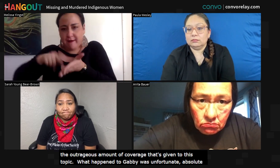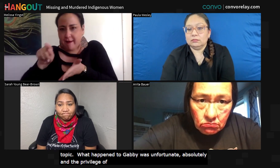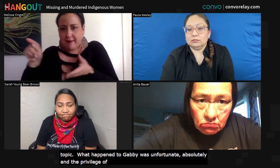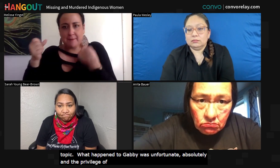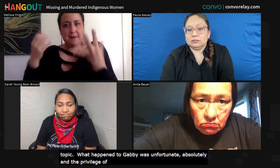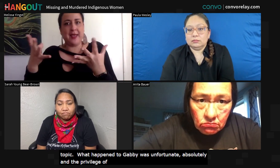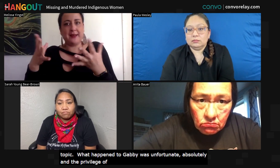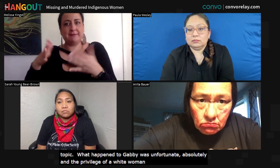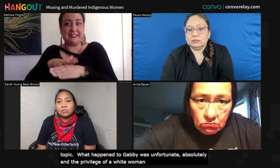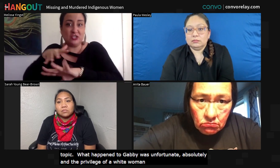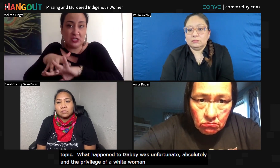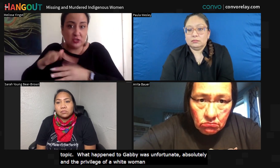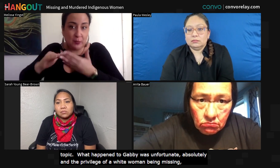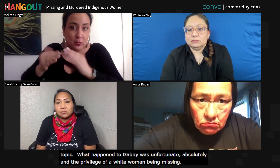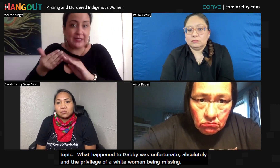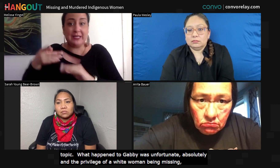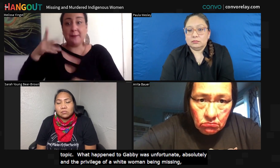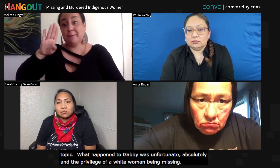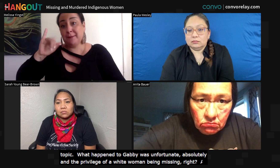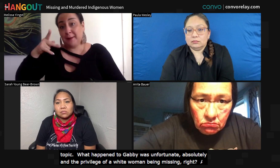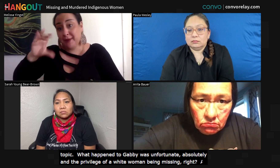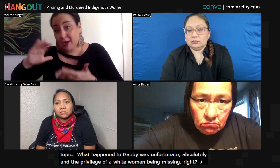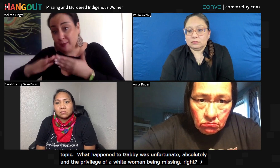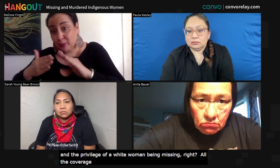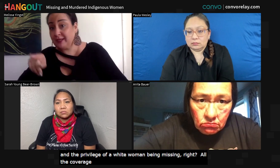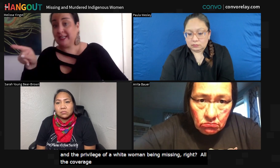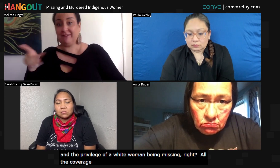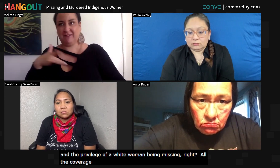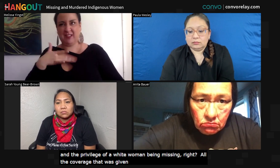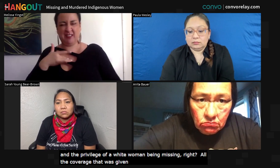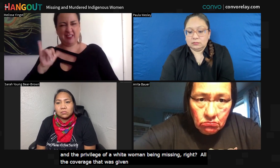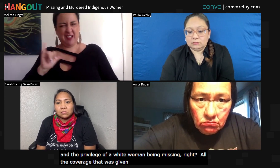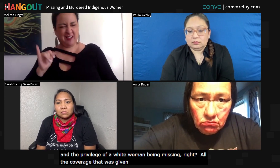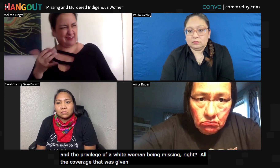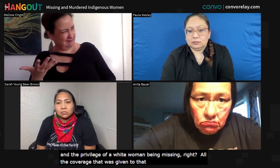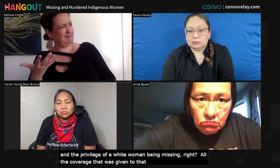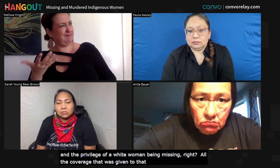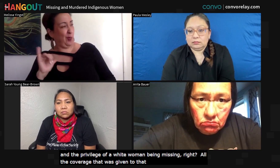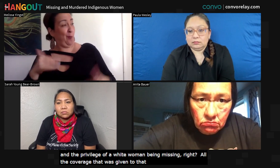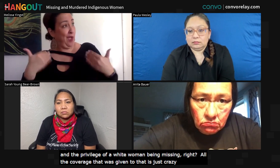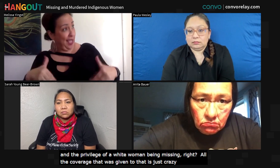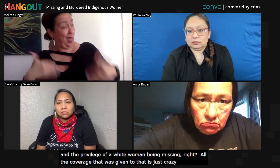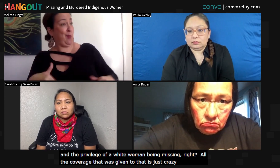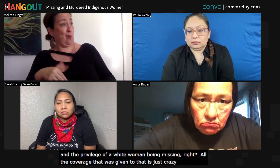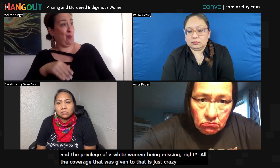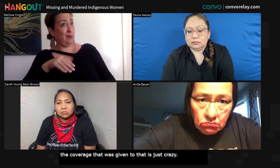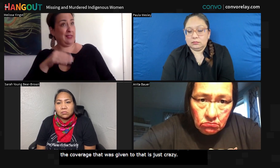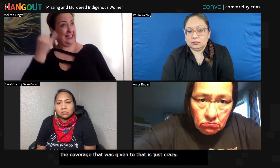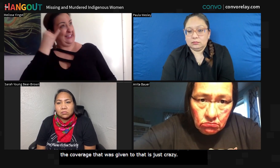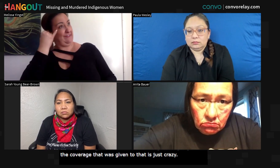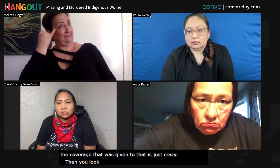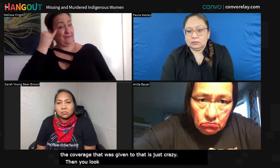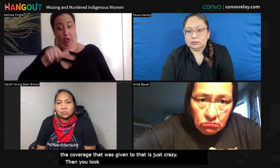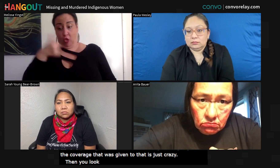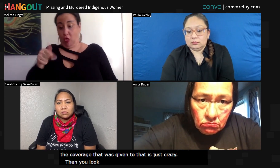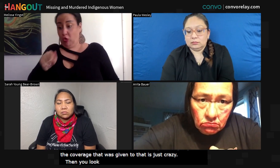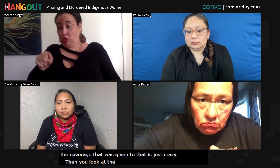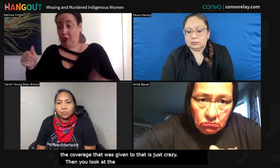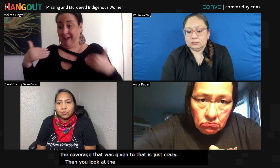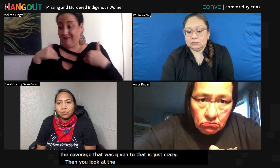that was given to that is just crazy. Then you look at the Indigenous people and the lack of coverage, and you look at that and you go,